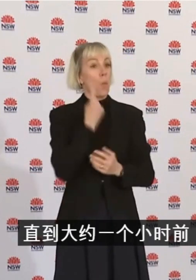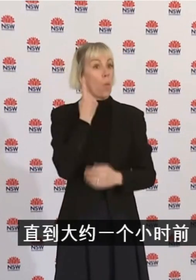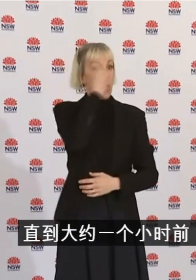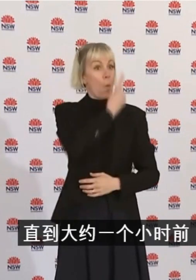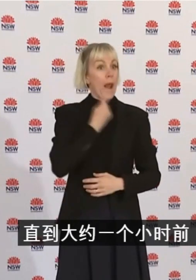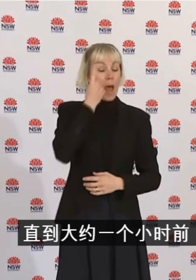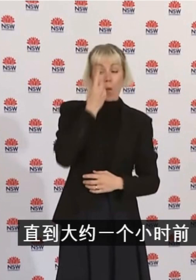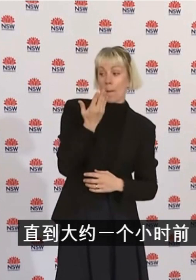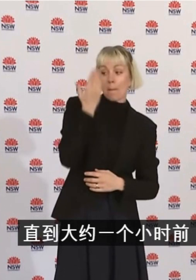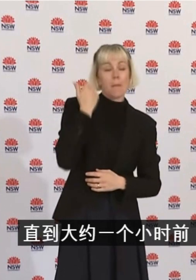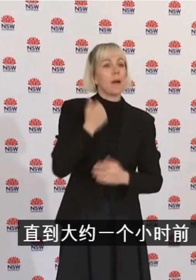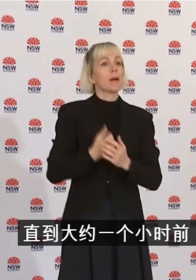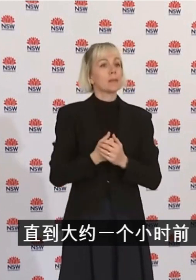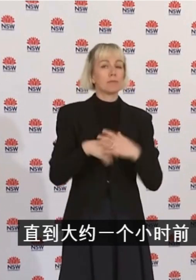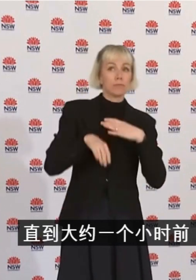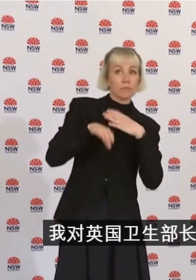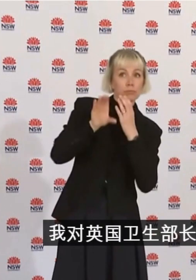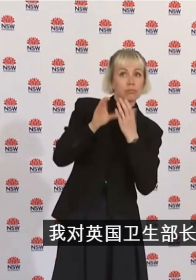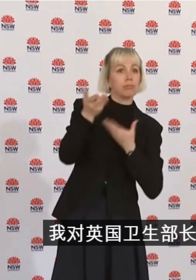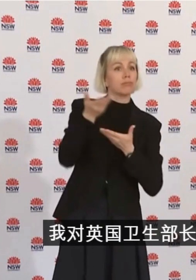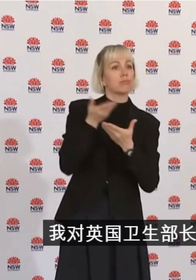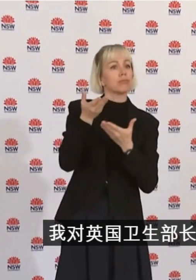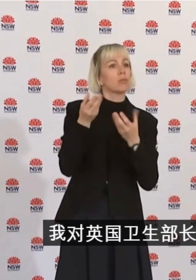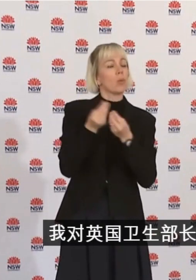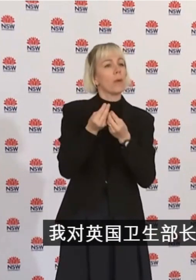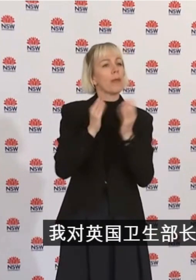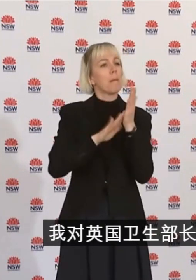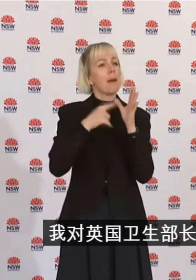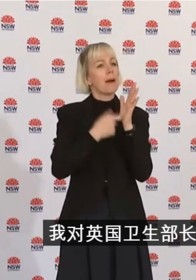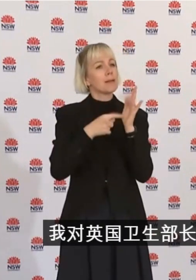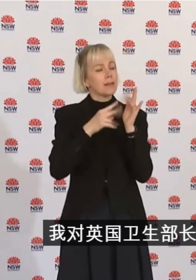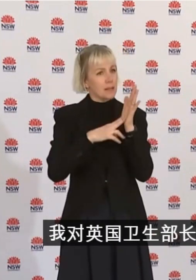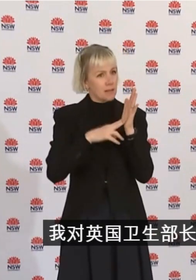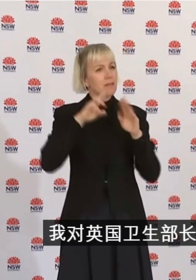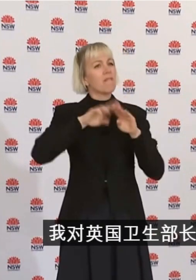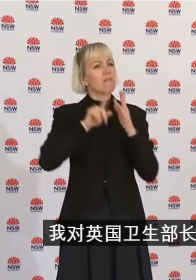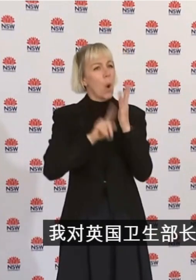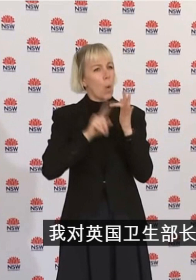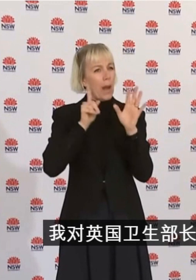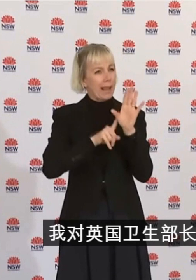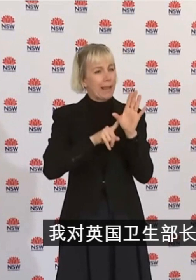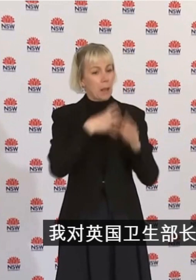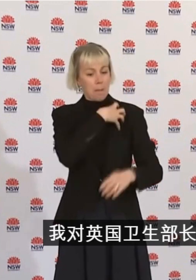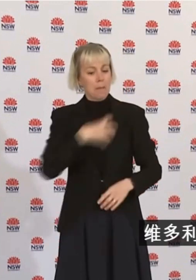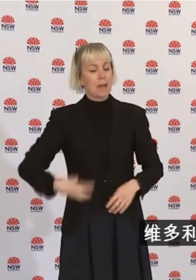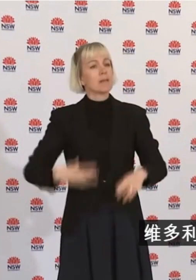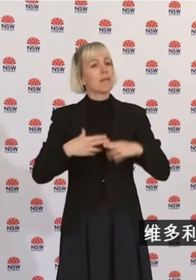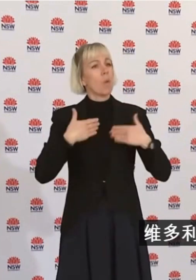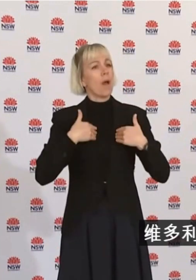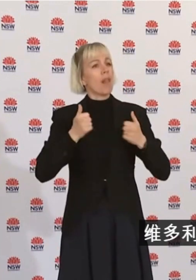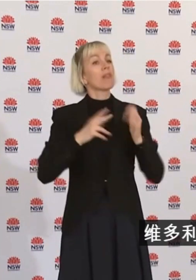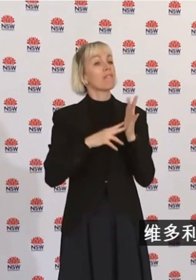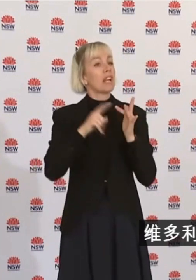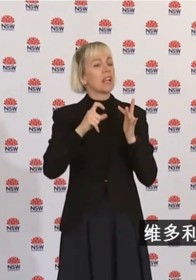ago, I had yet one more discussion with Martin Foley, who I have the highest regard for, the Minister for Health in